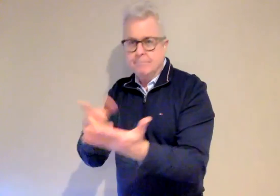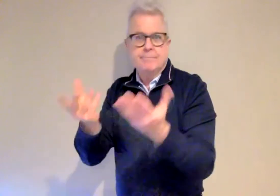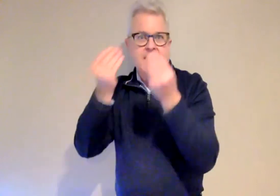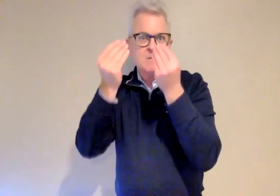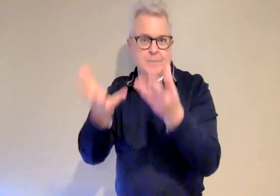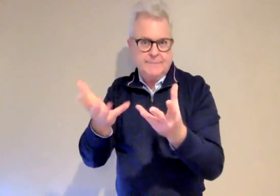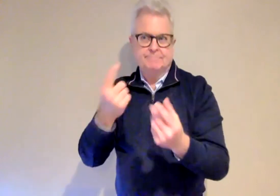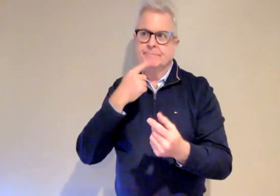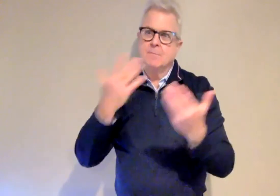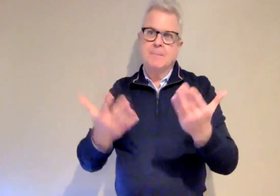working,